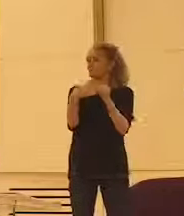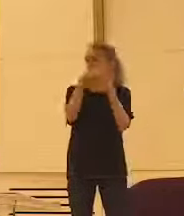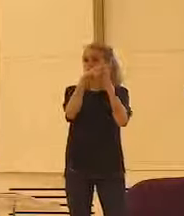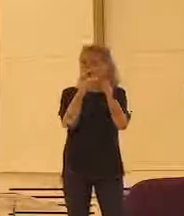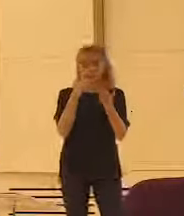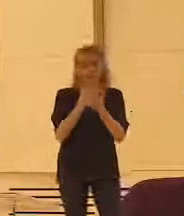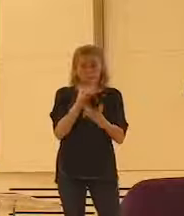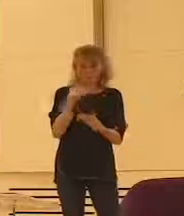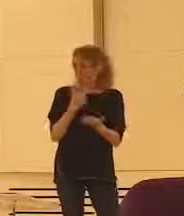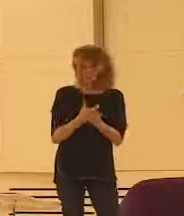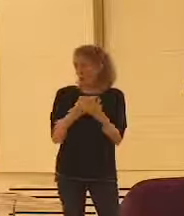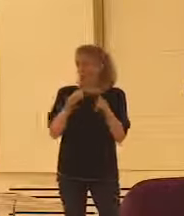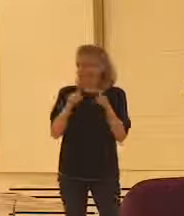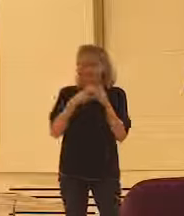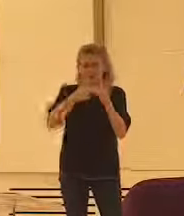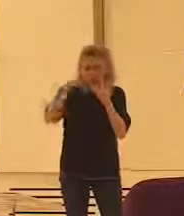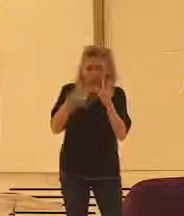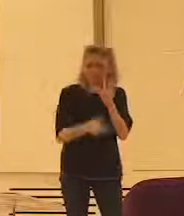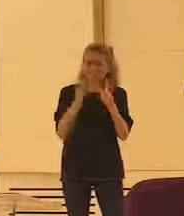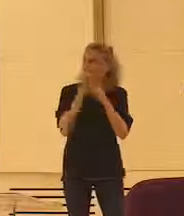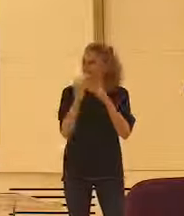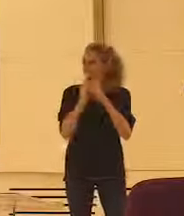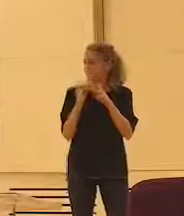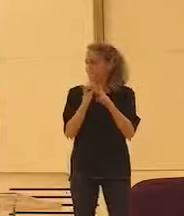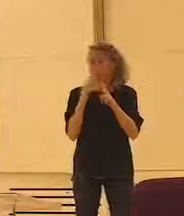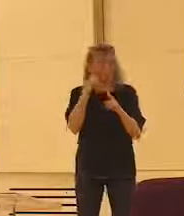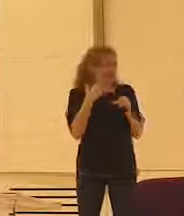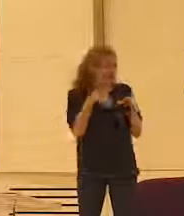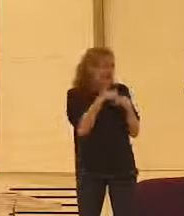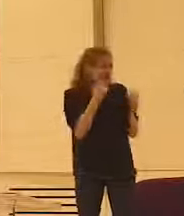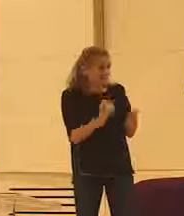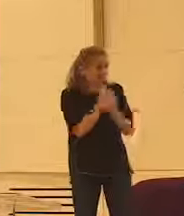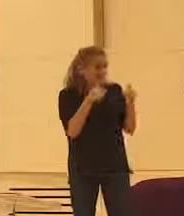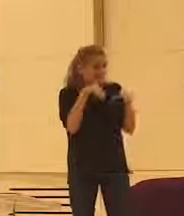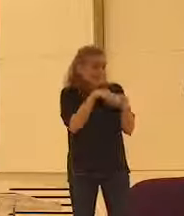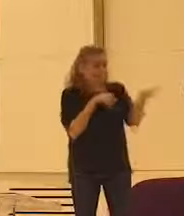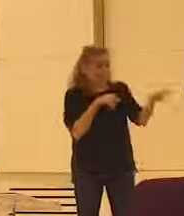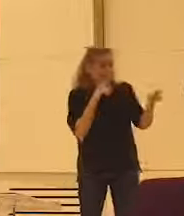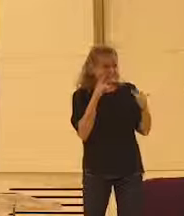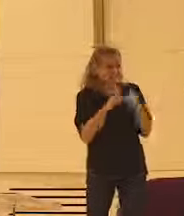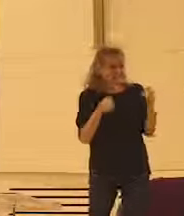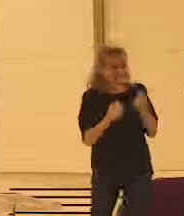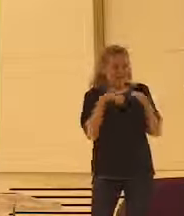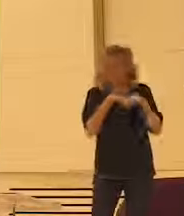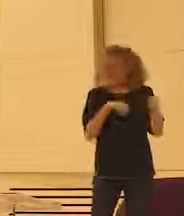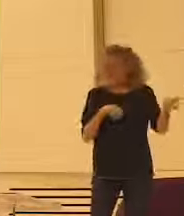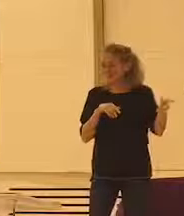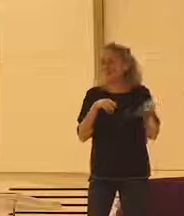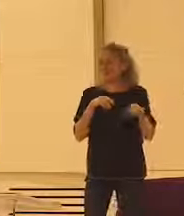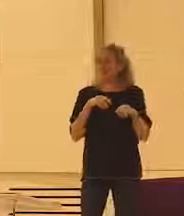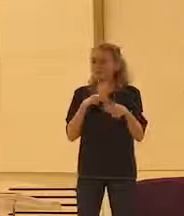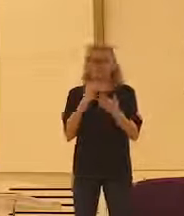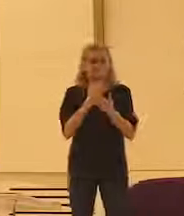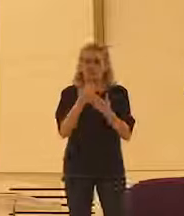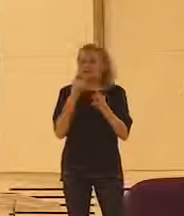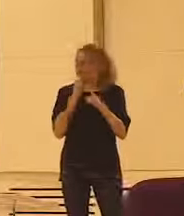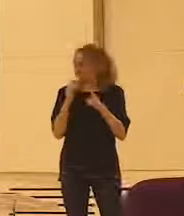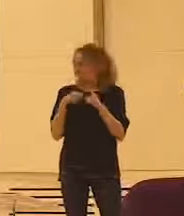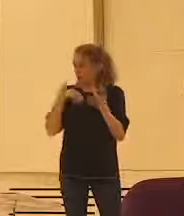and it's like a guideline. And I was staggered. It's really in-depth, detailed information, and really empowering. Like Sarah Powell was